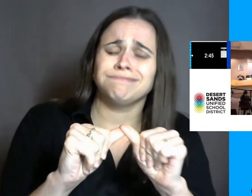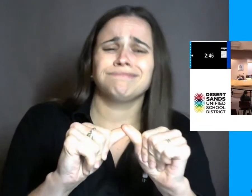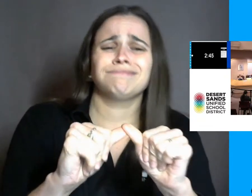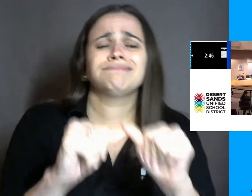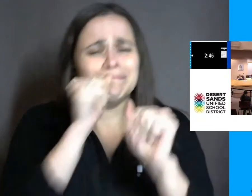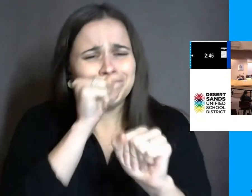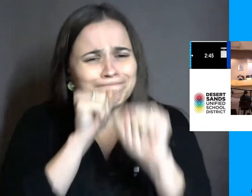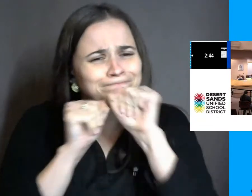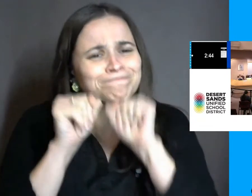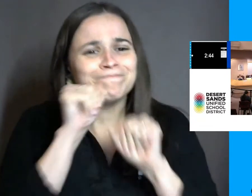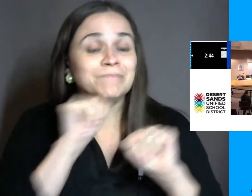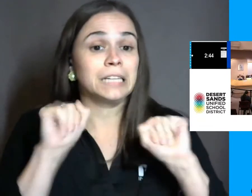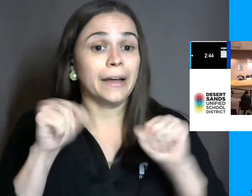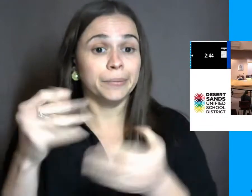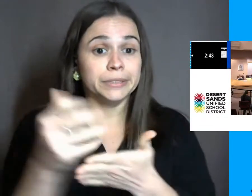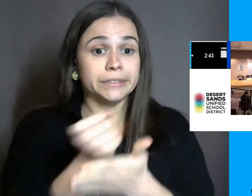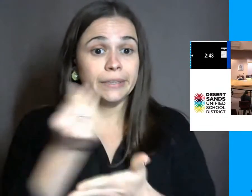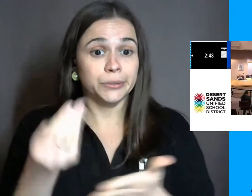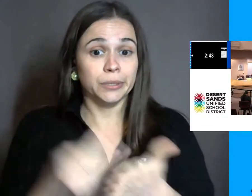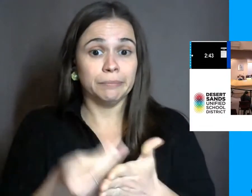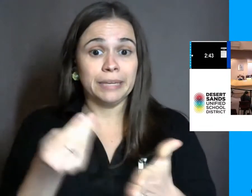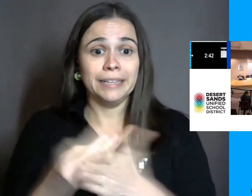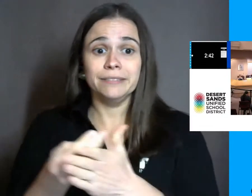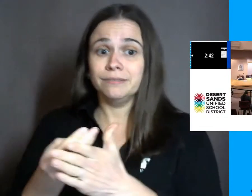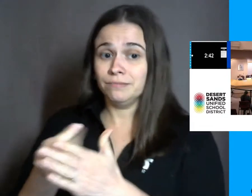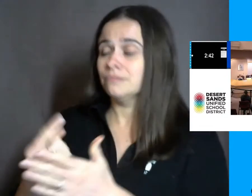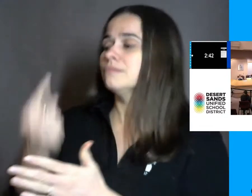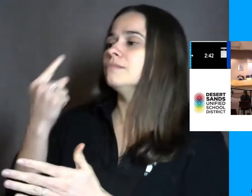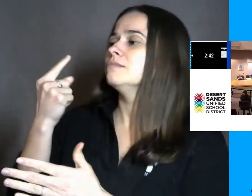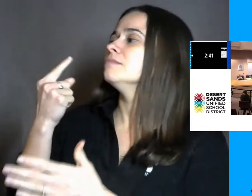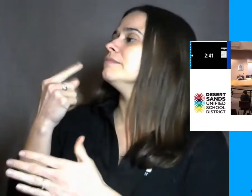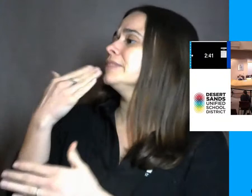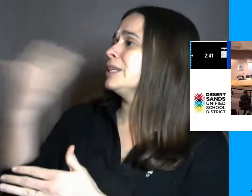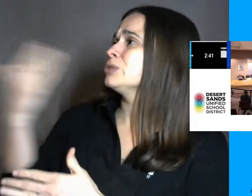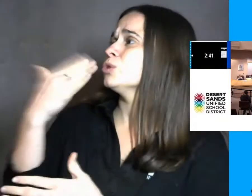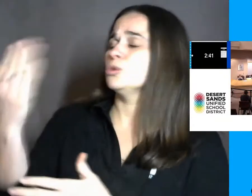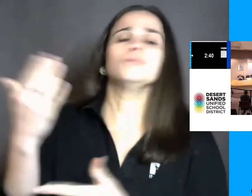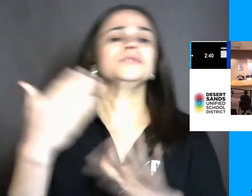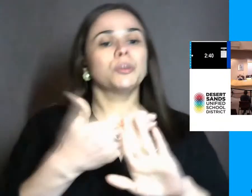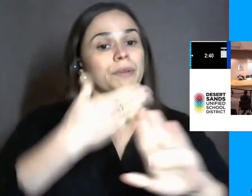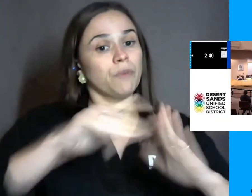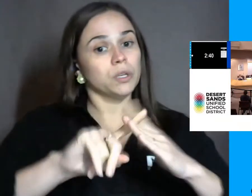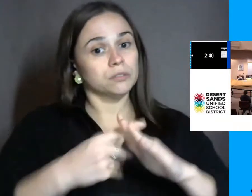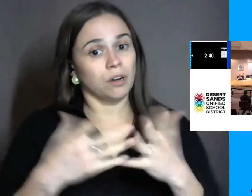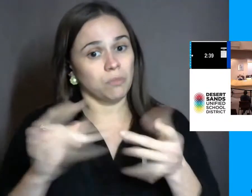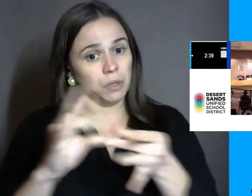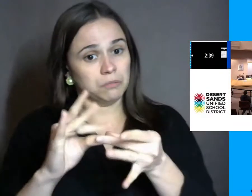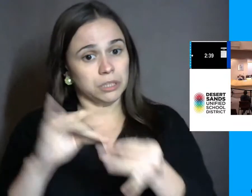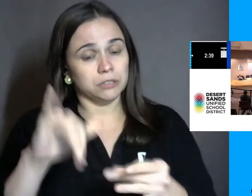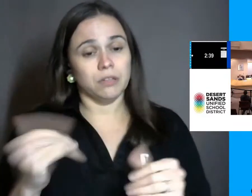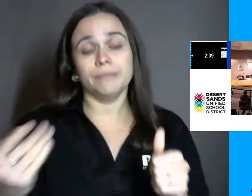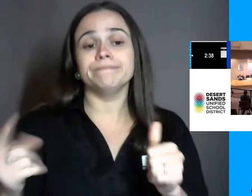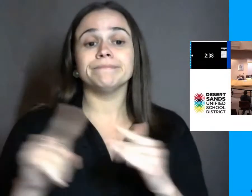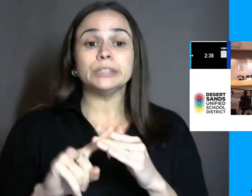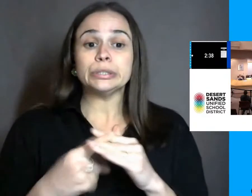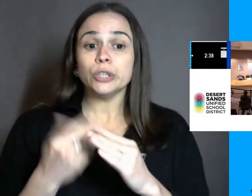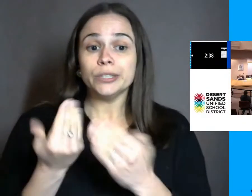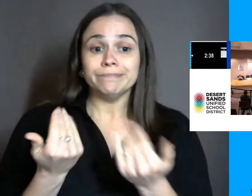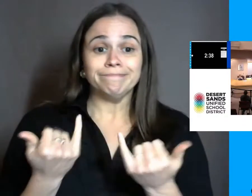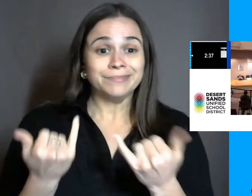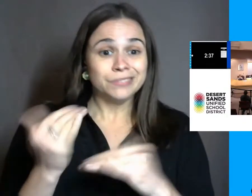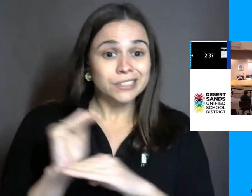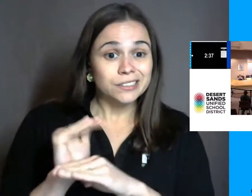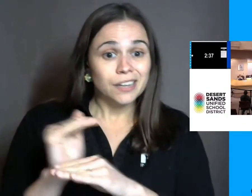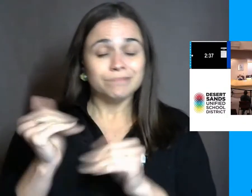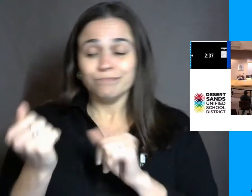deserve it. So before I start, I just wanted to say that. I wanted to start tonight by addressing the parents. I wanted to start